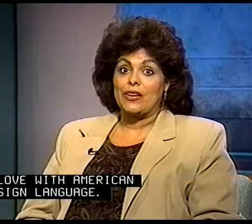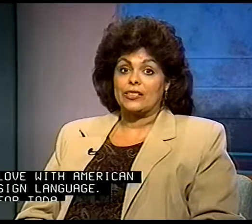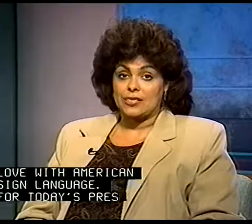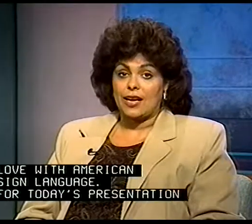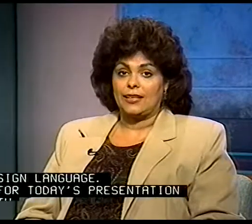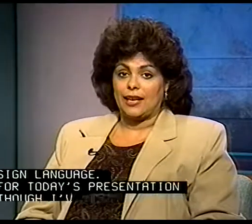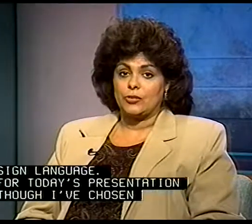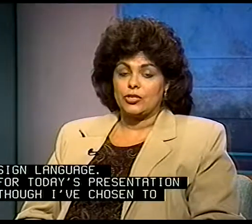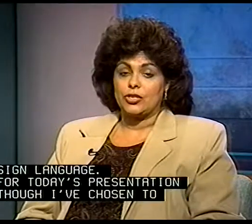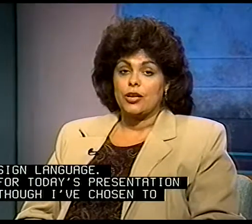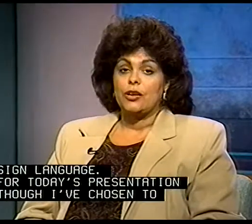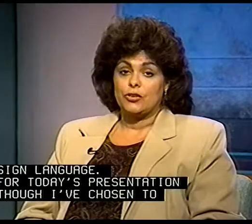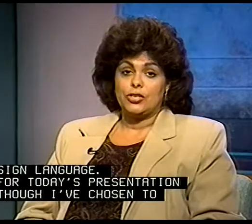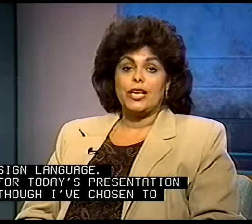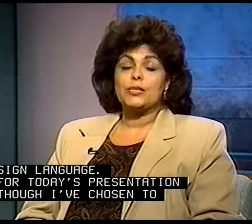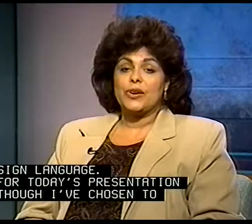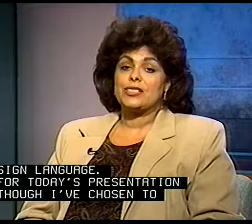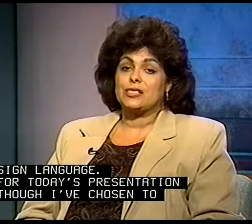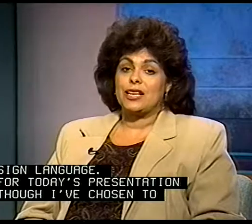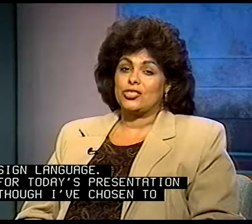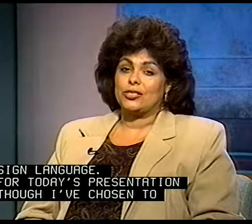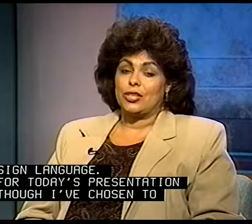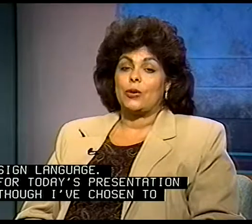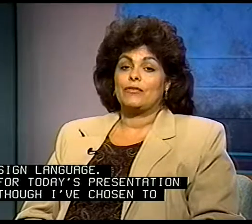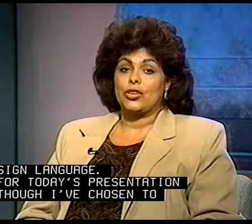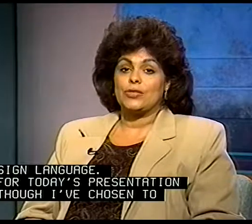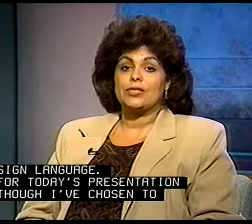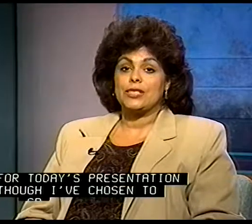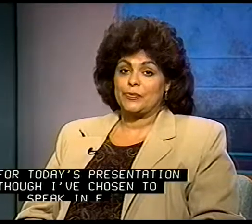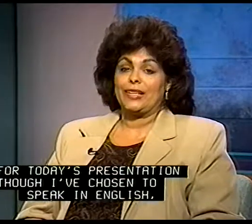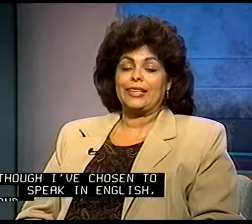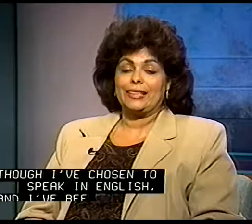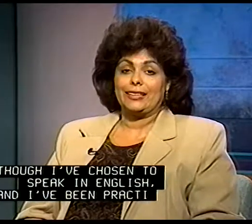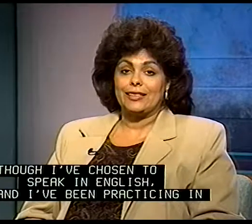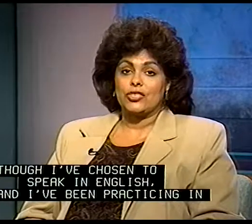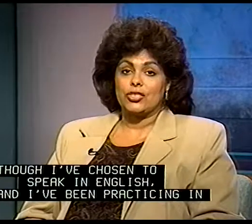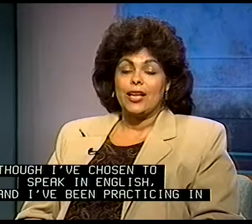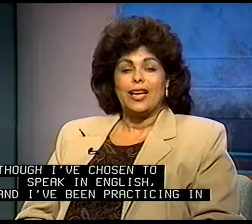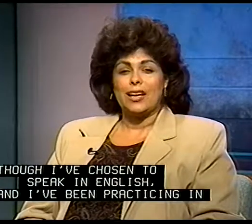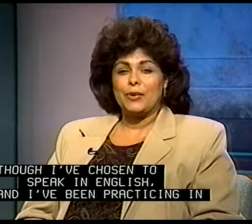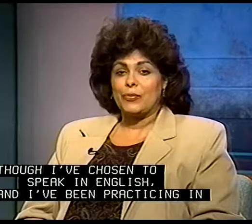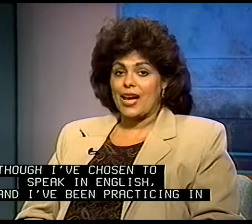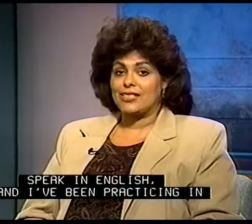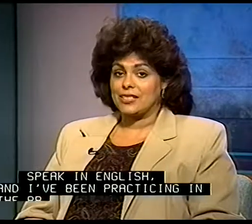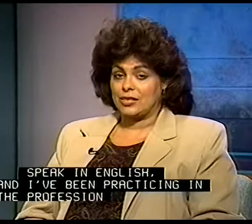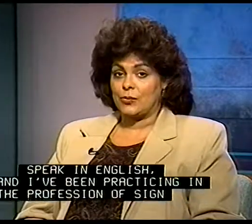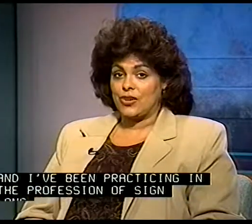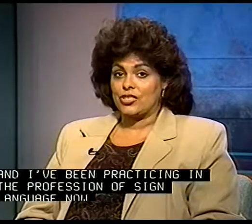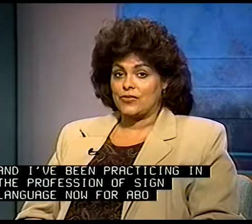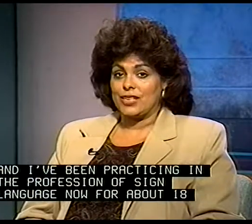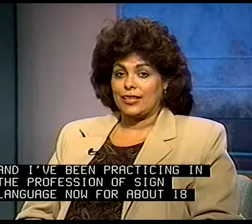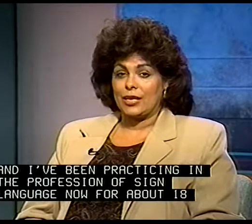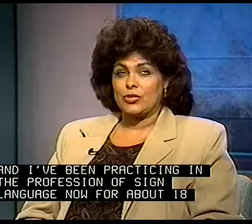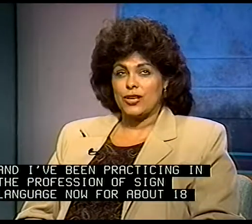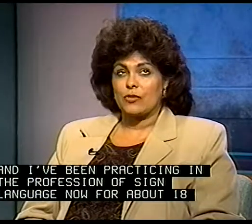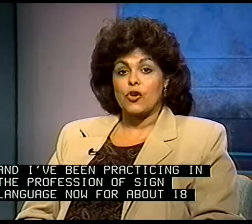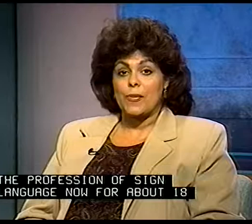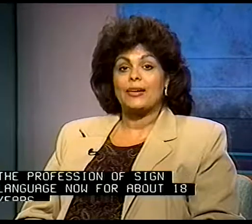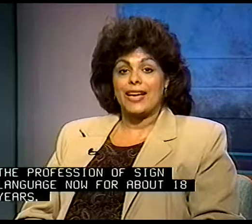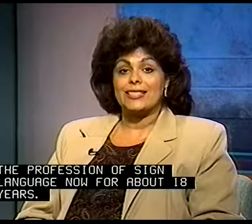American Sign Language. For today's presentation, though, I've chosen to speak in English. And I've been practicing in the profession of sign language now for about